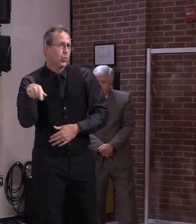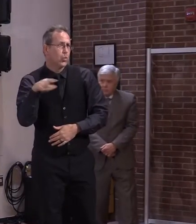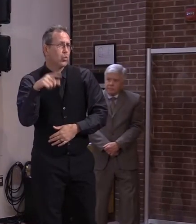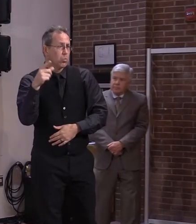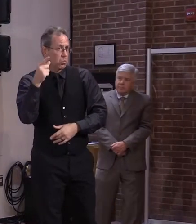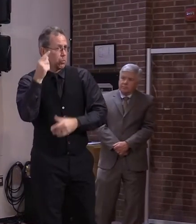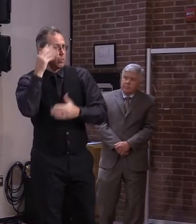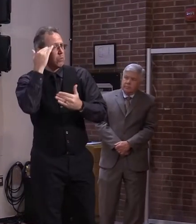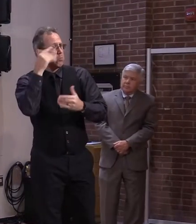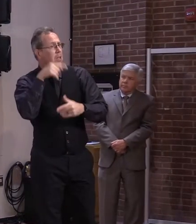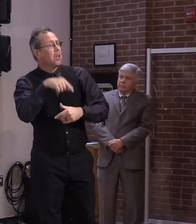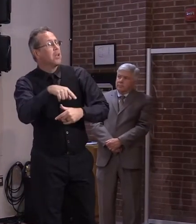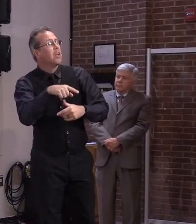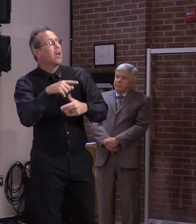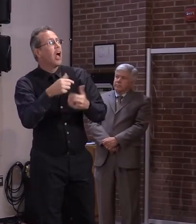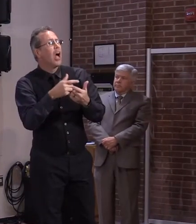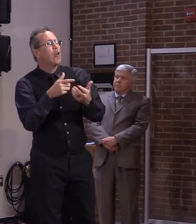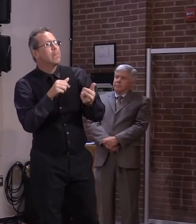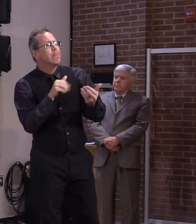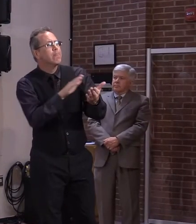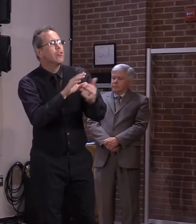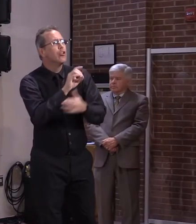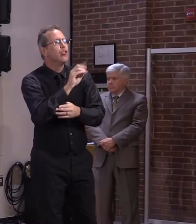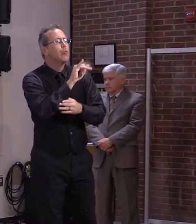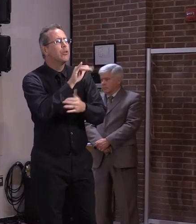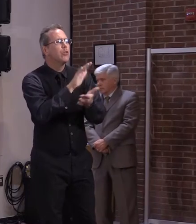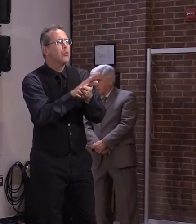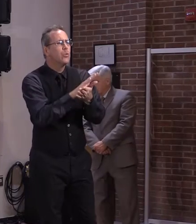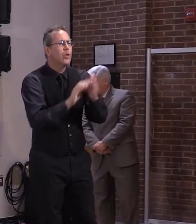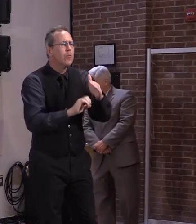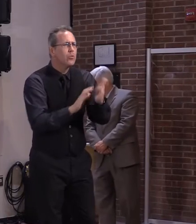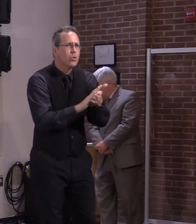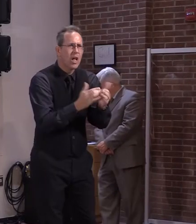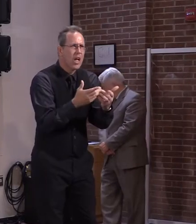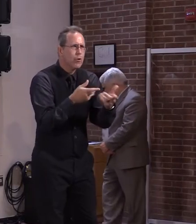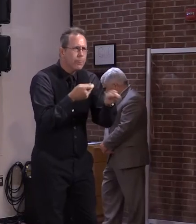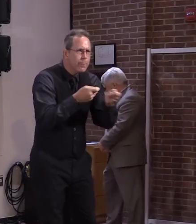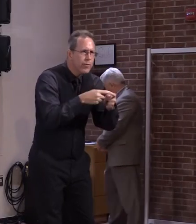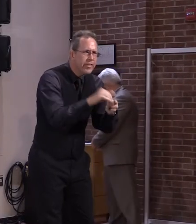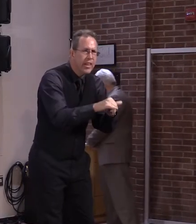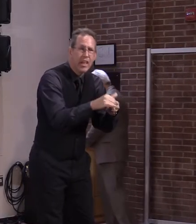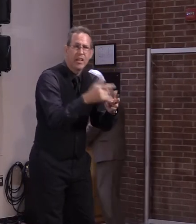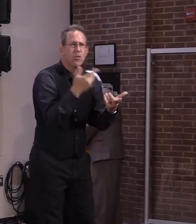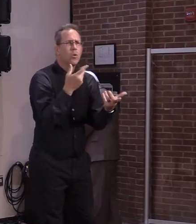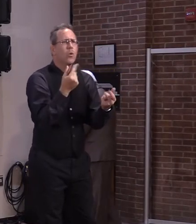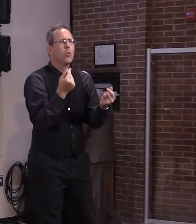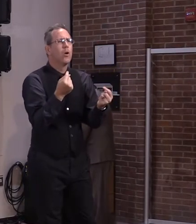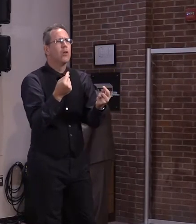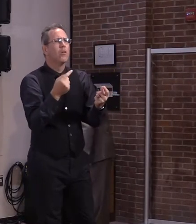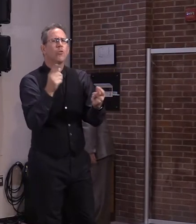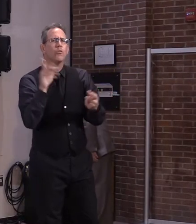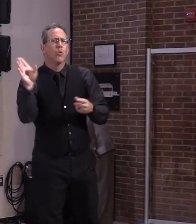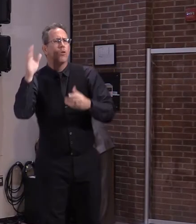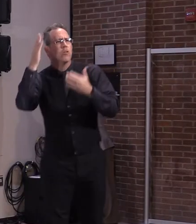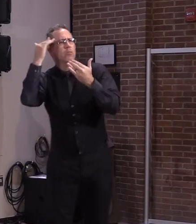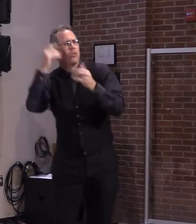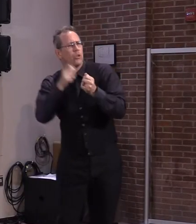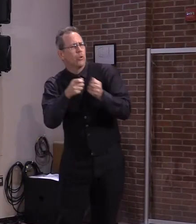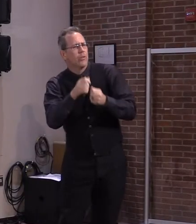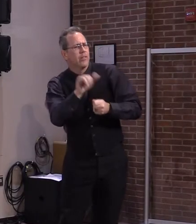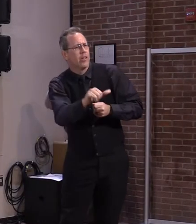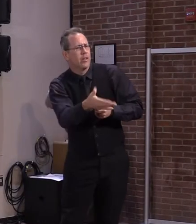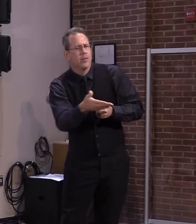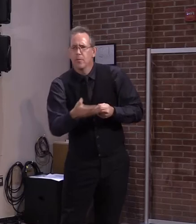year? It sticks out as a sore thumb when you look at the cases well infectious in schools